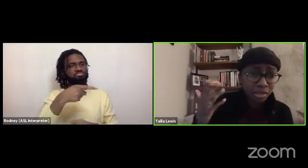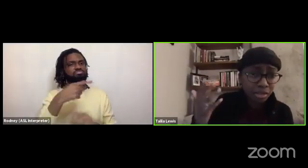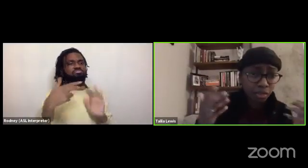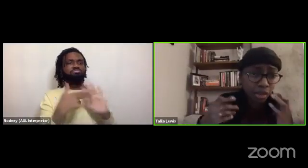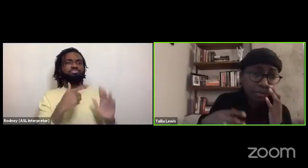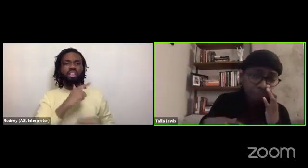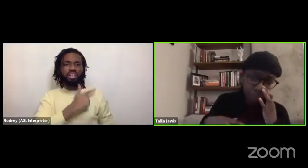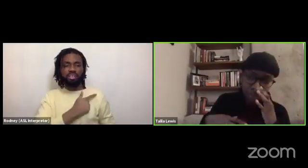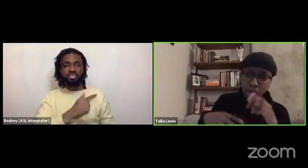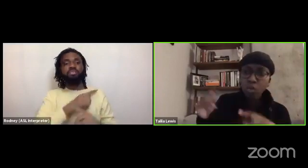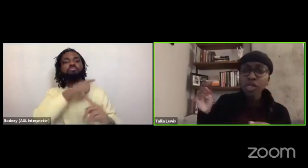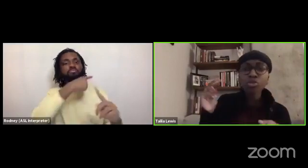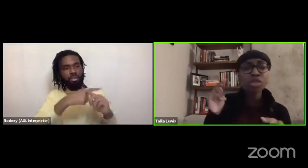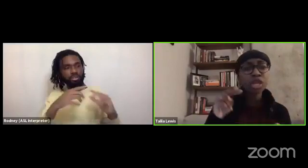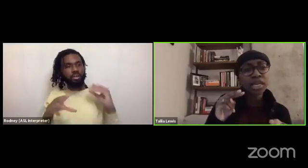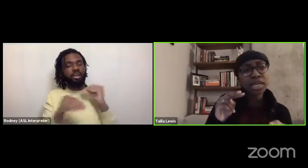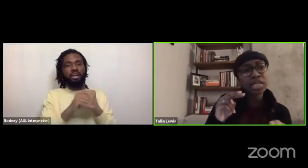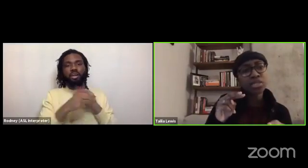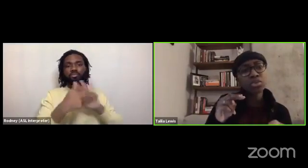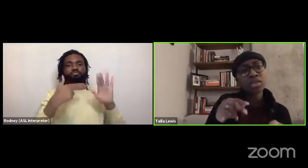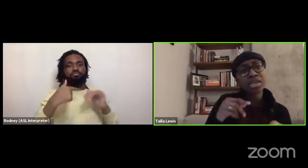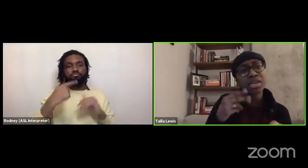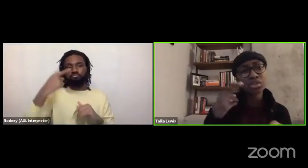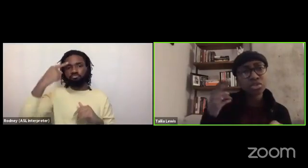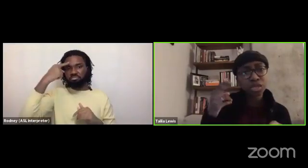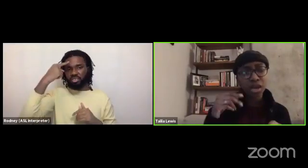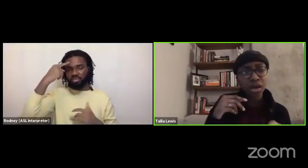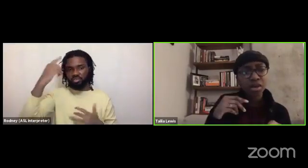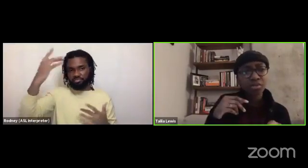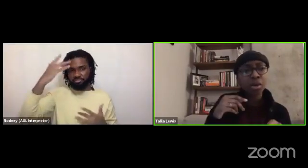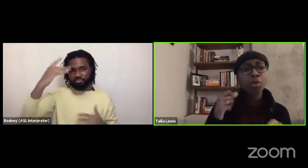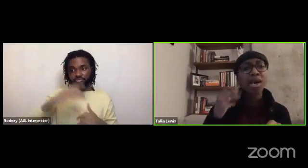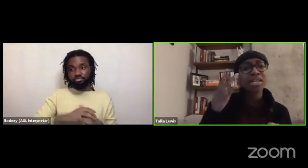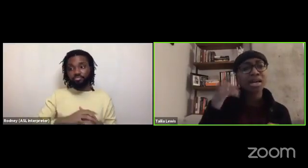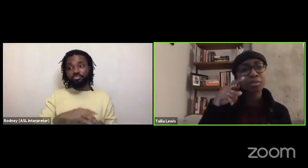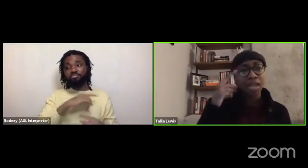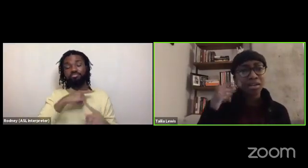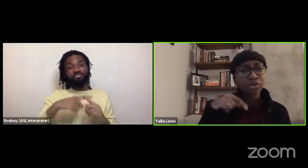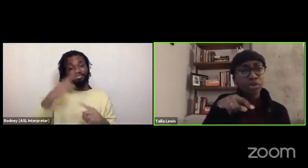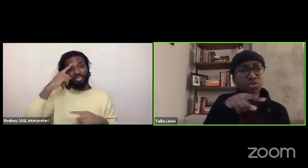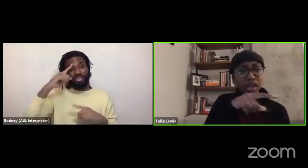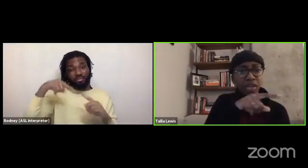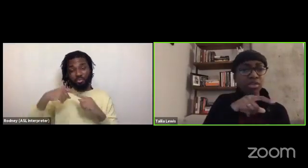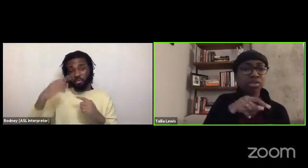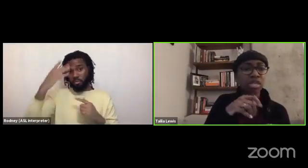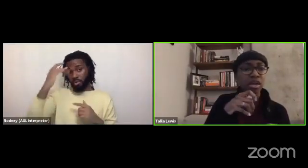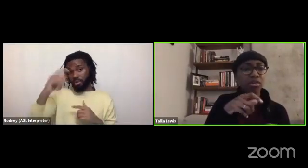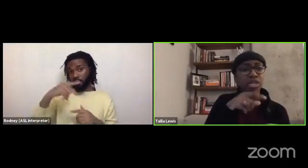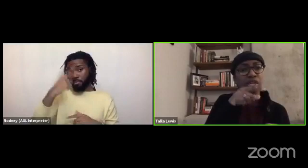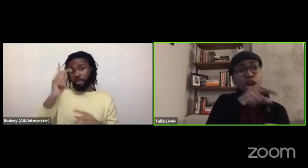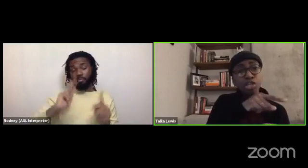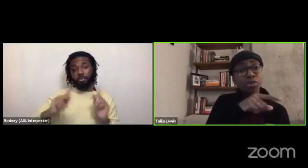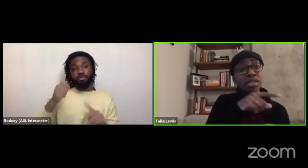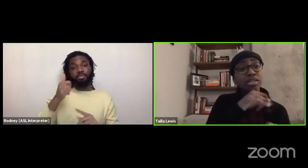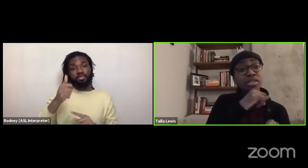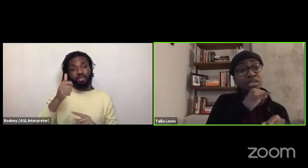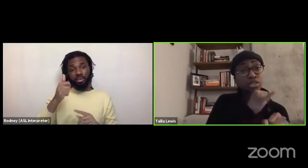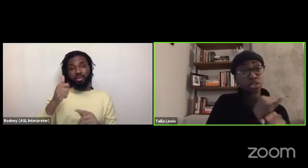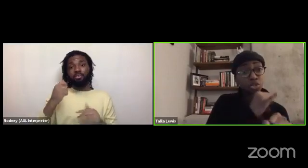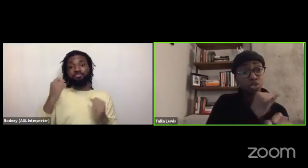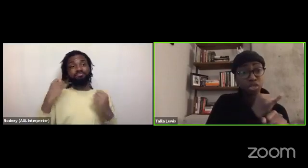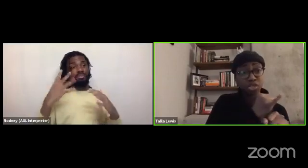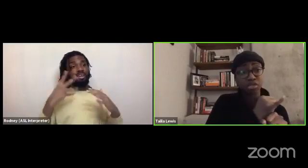mentally ill as well. When you look into the history of why a lot of Black folks found themselves incarcerated